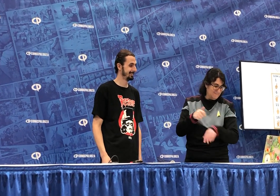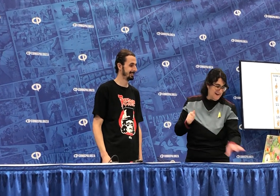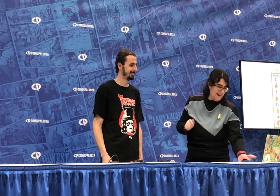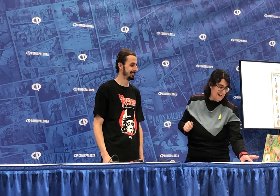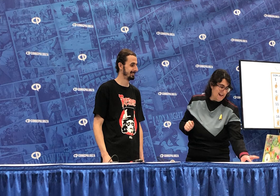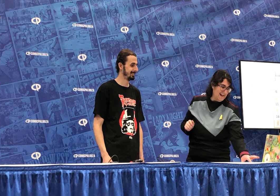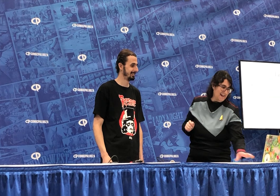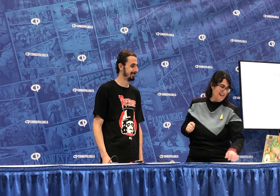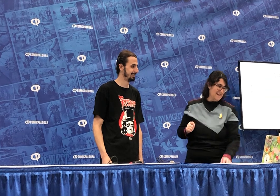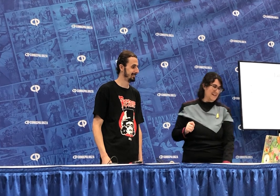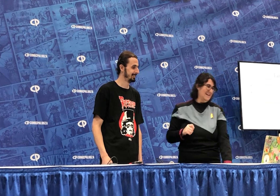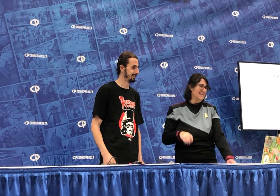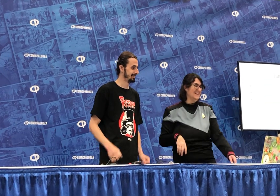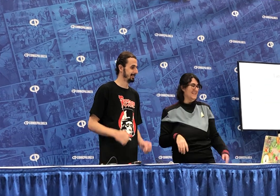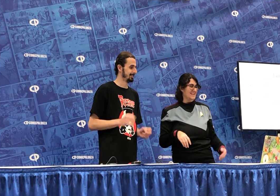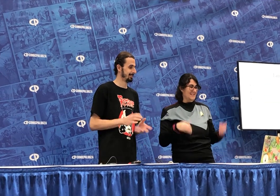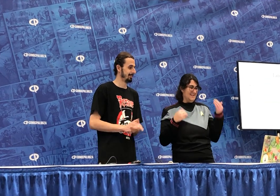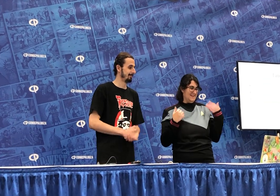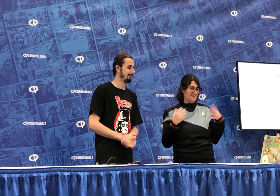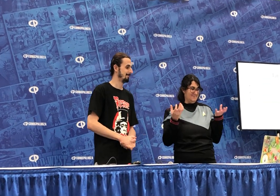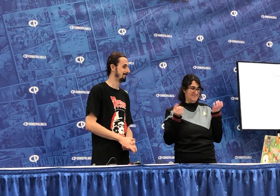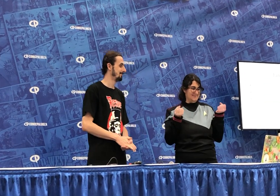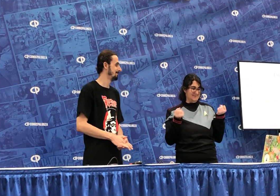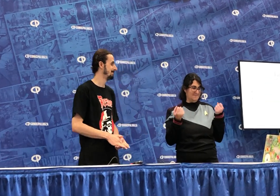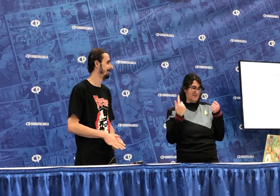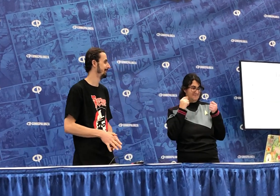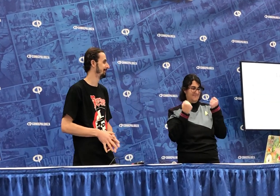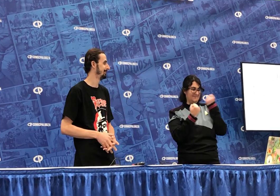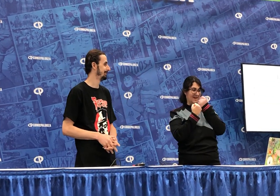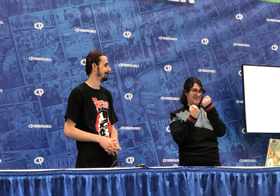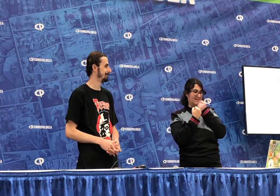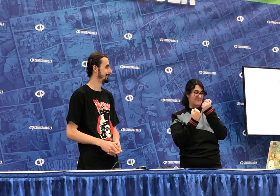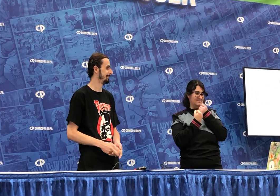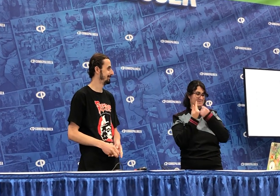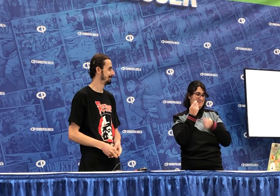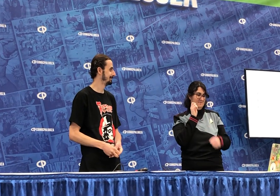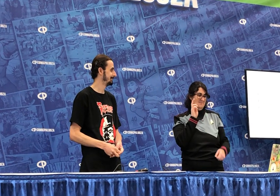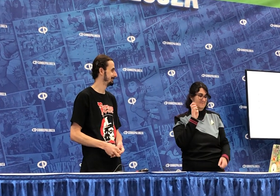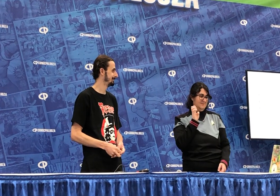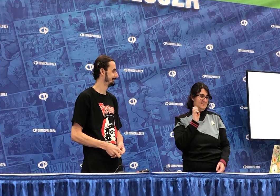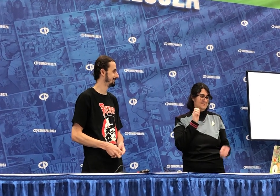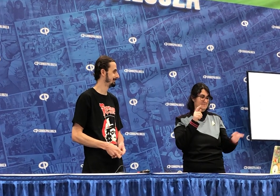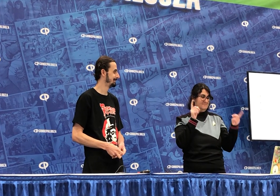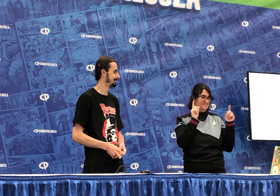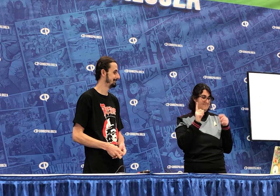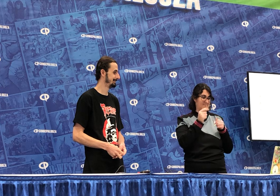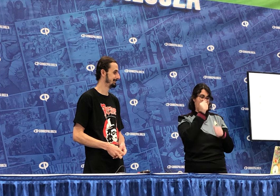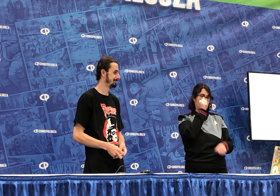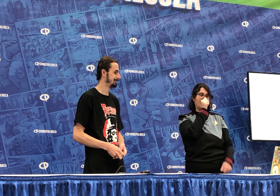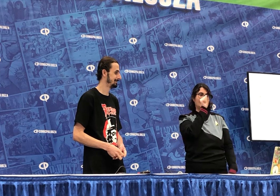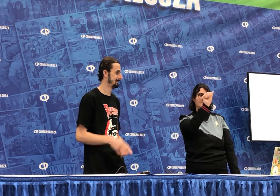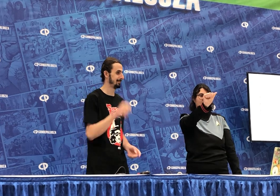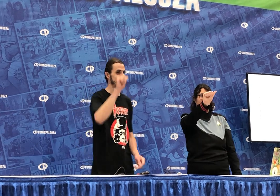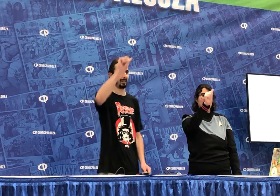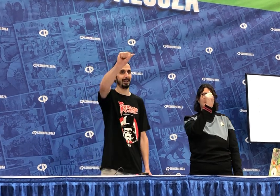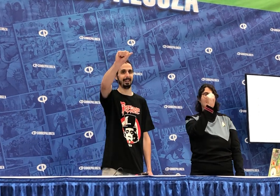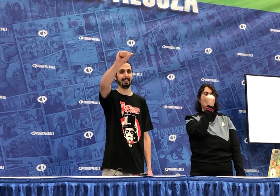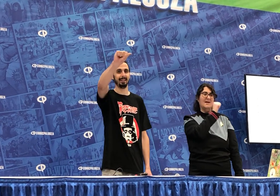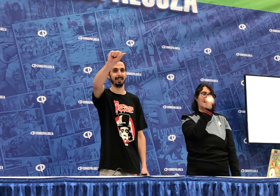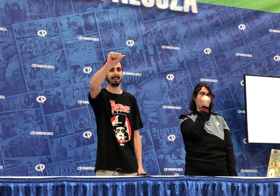All right, fun times, fun times. Sarah's saying, all right, so now I'm going to sign various genres. So